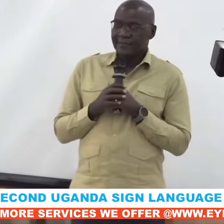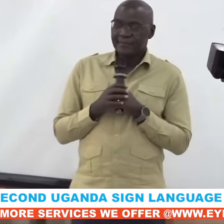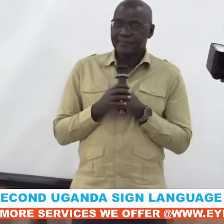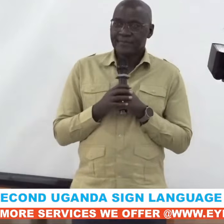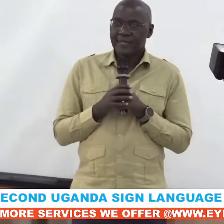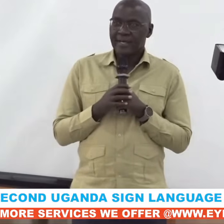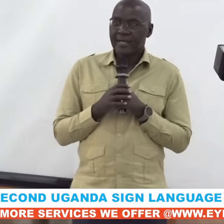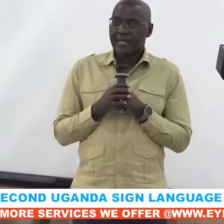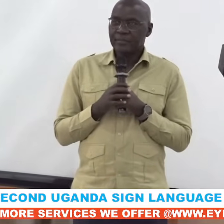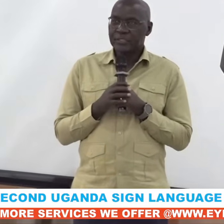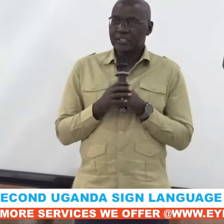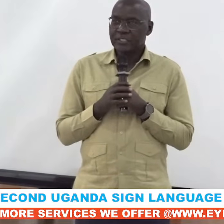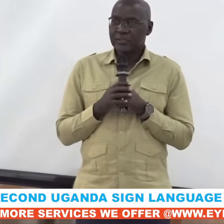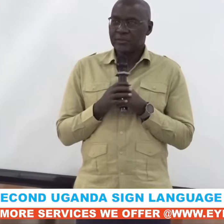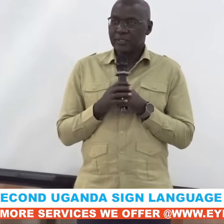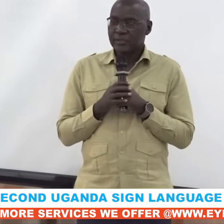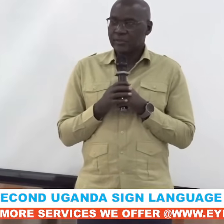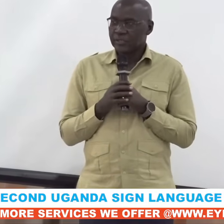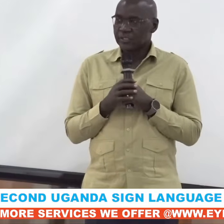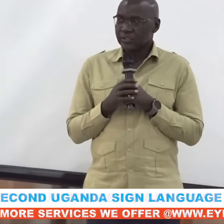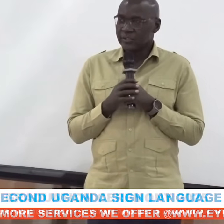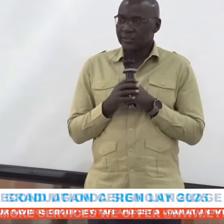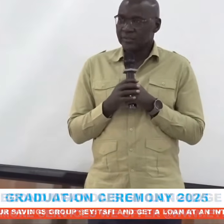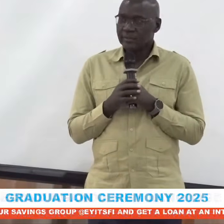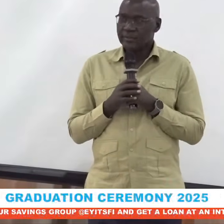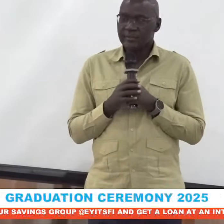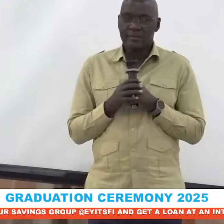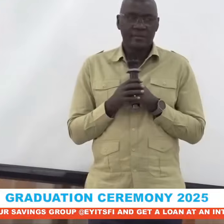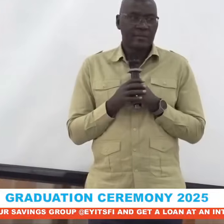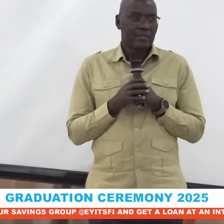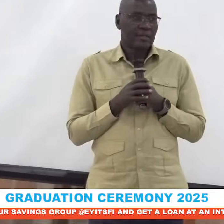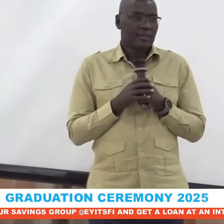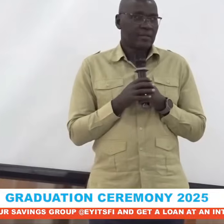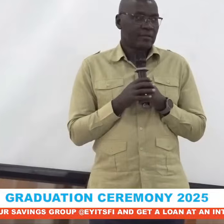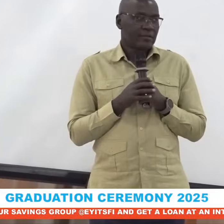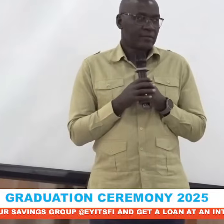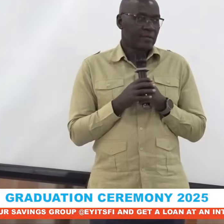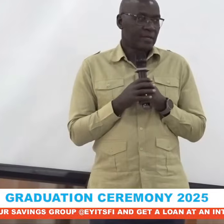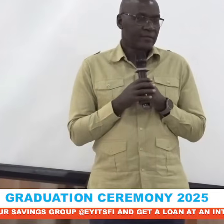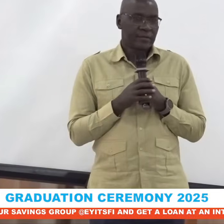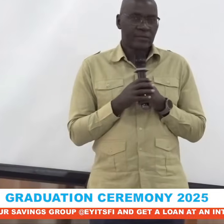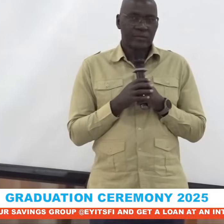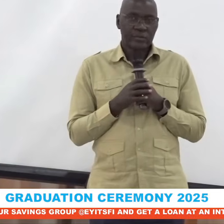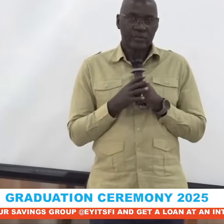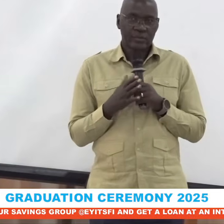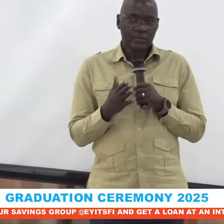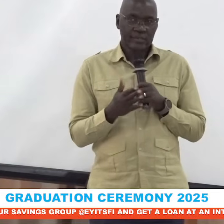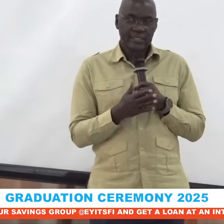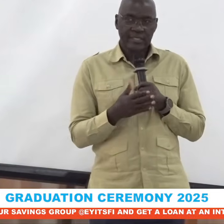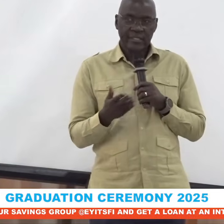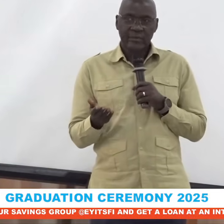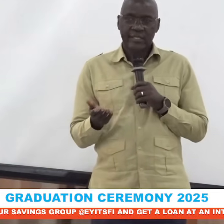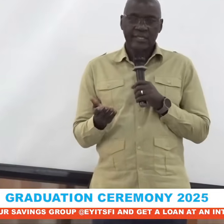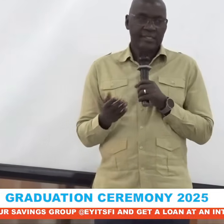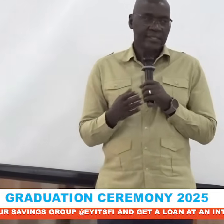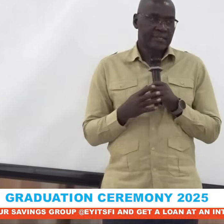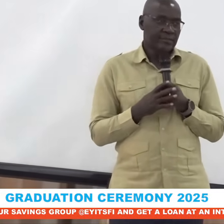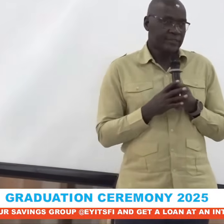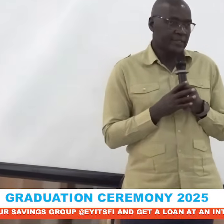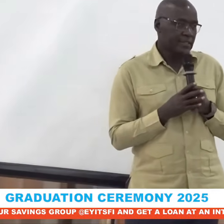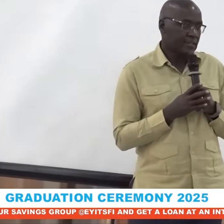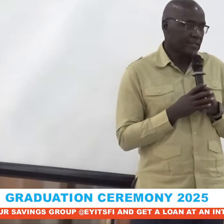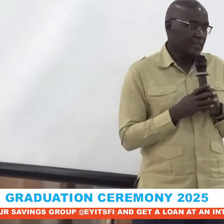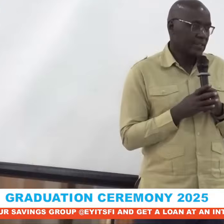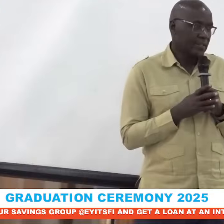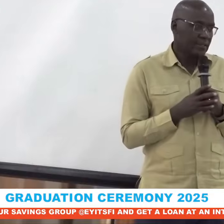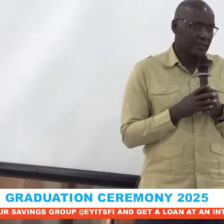I appreciate you, I congratulate you for having gone through all this, and organizers of